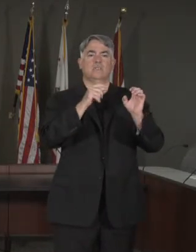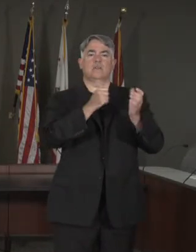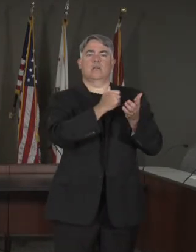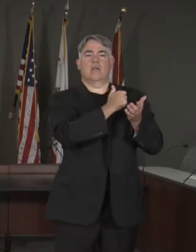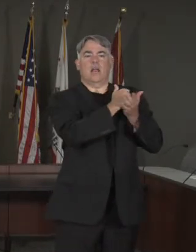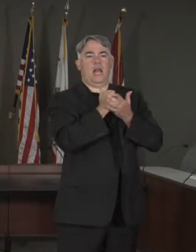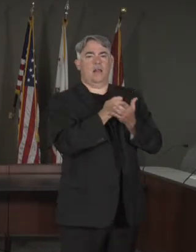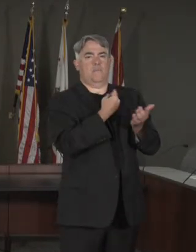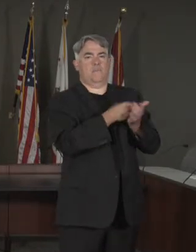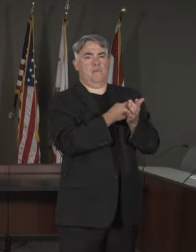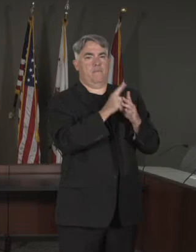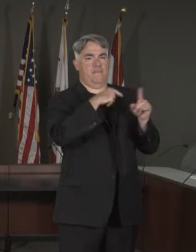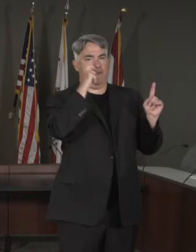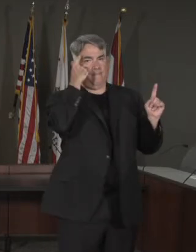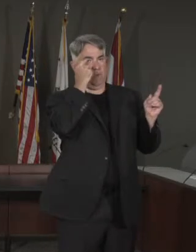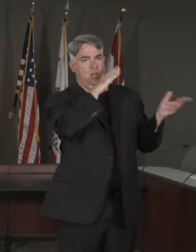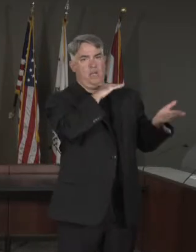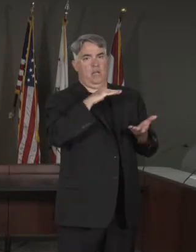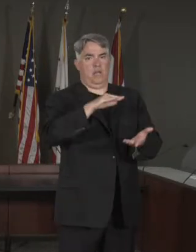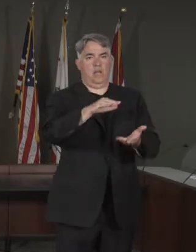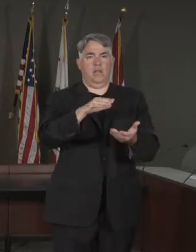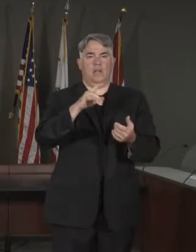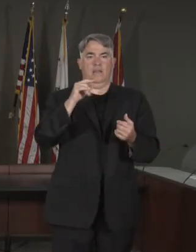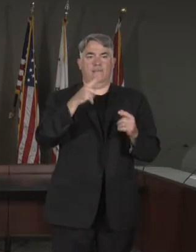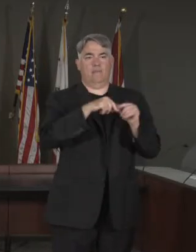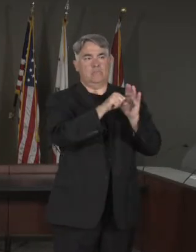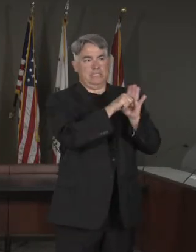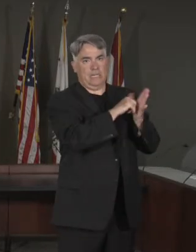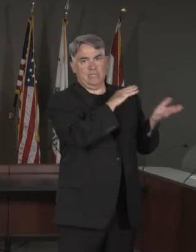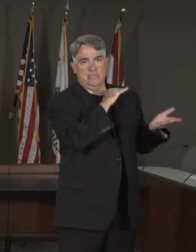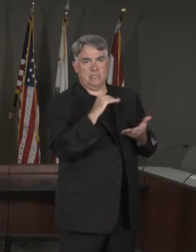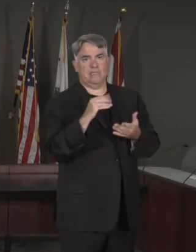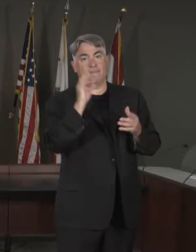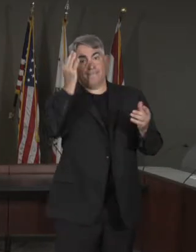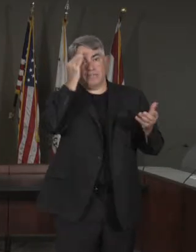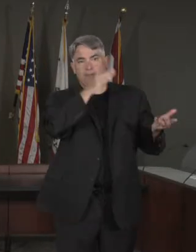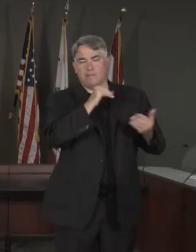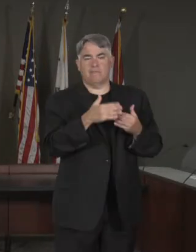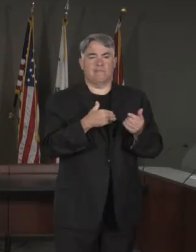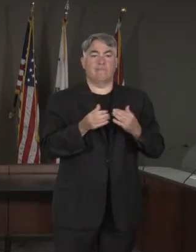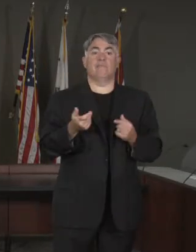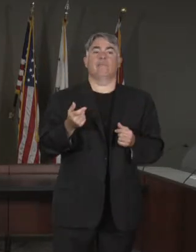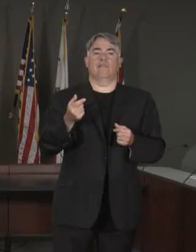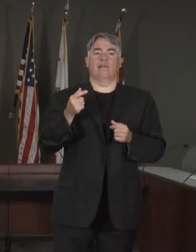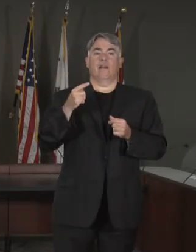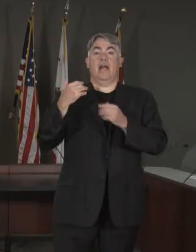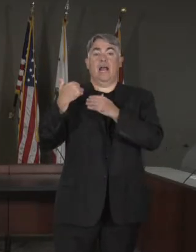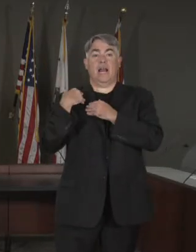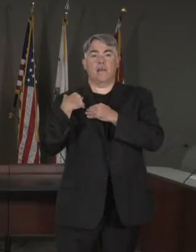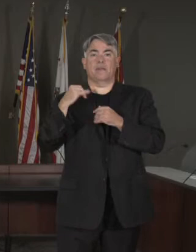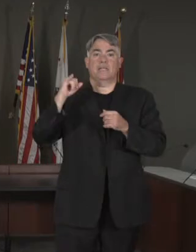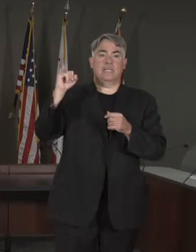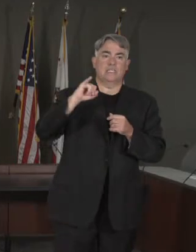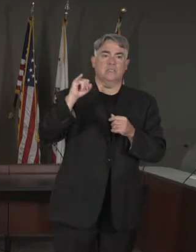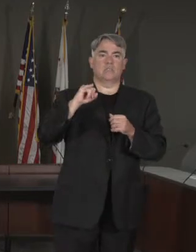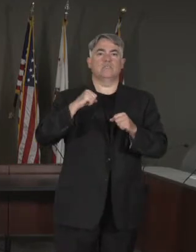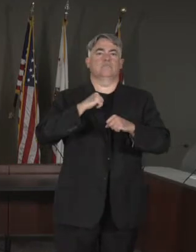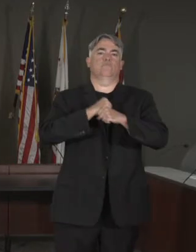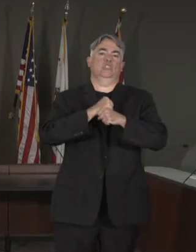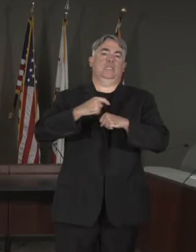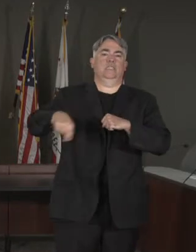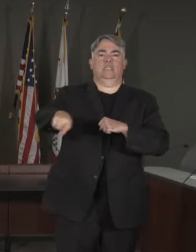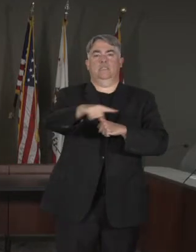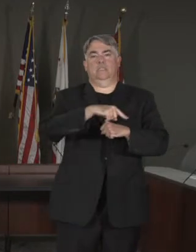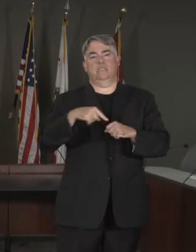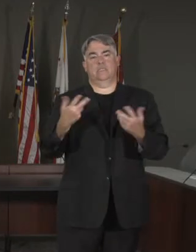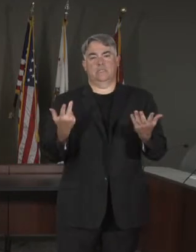state resources. There are liability insurance protections under the state for disaster workers and essential folks. And so I think